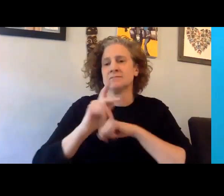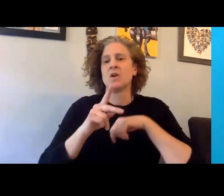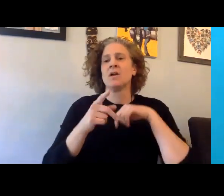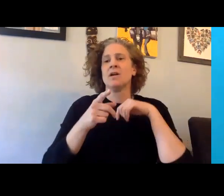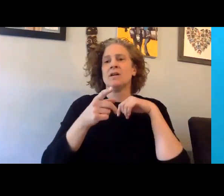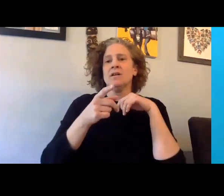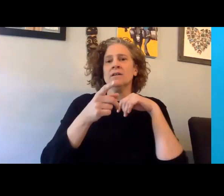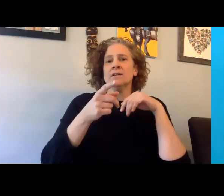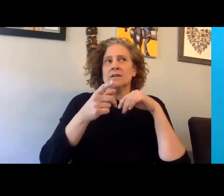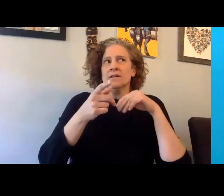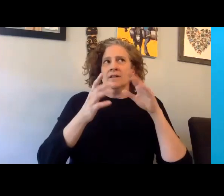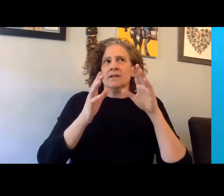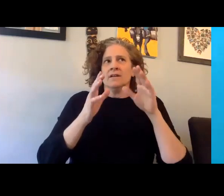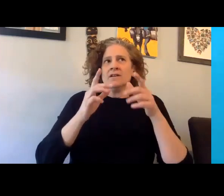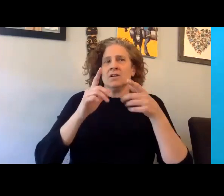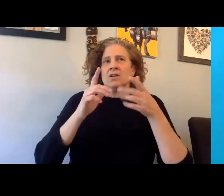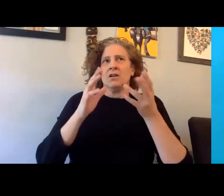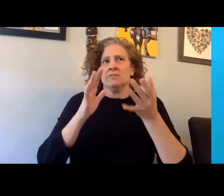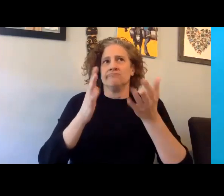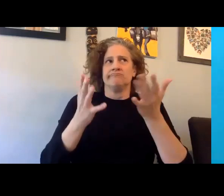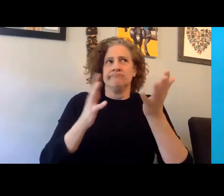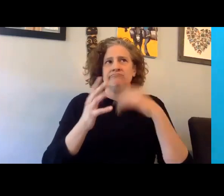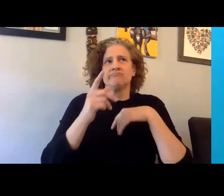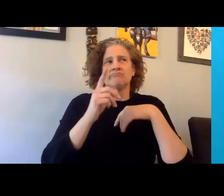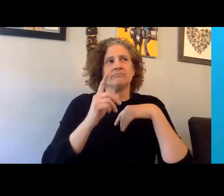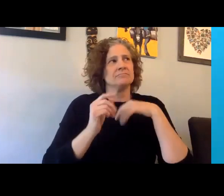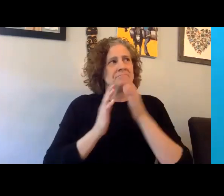Now, ages, okay.